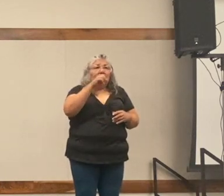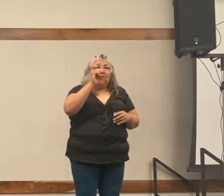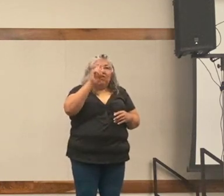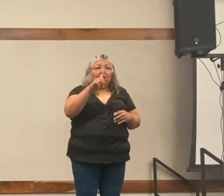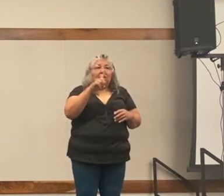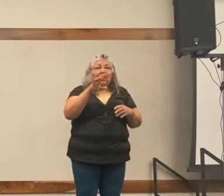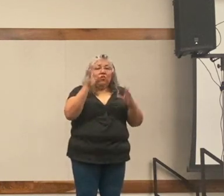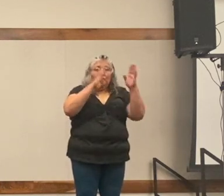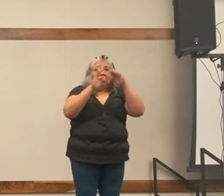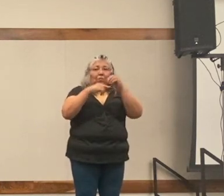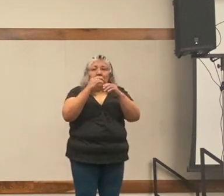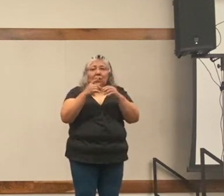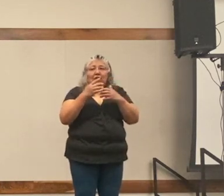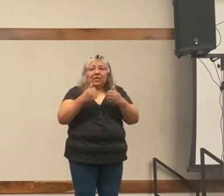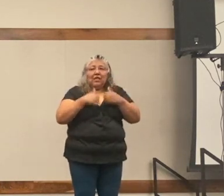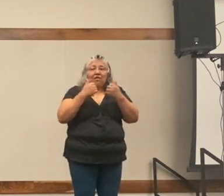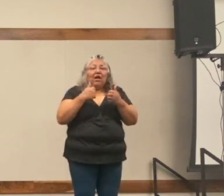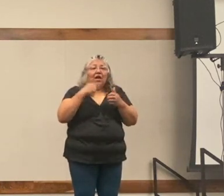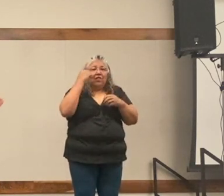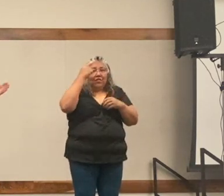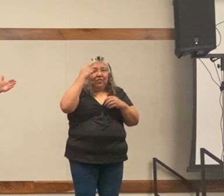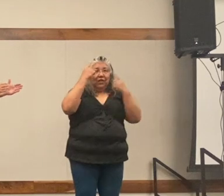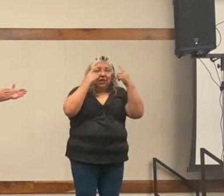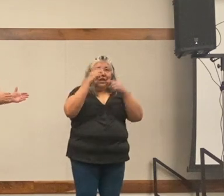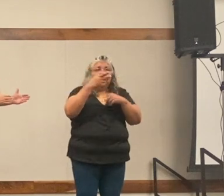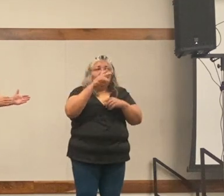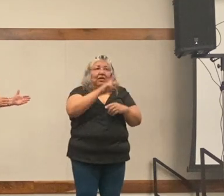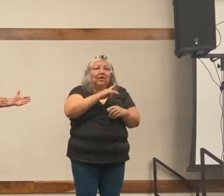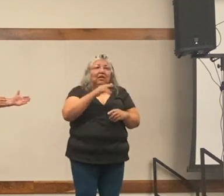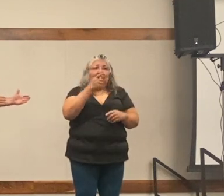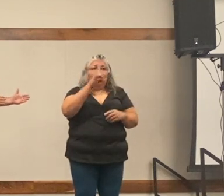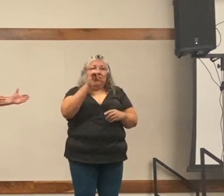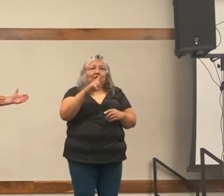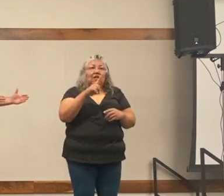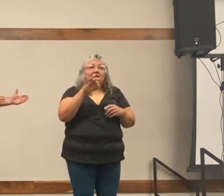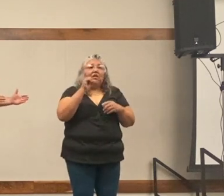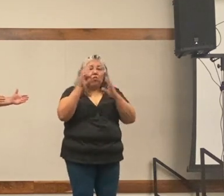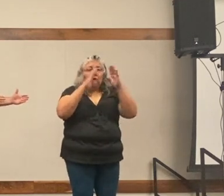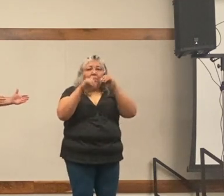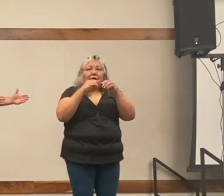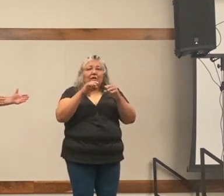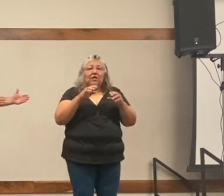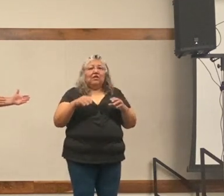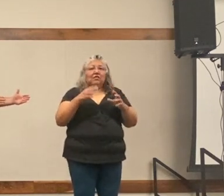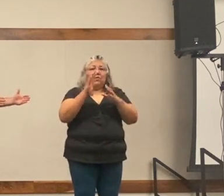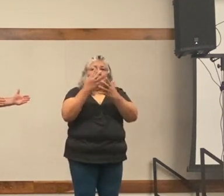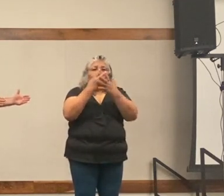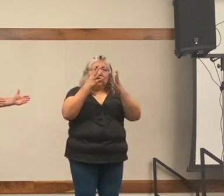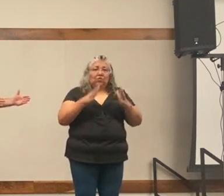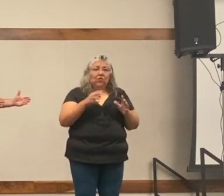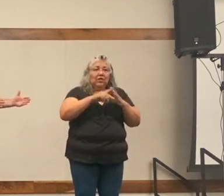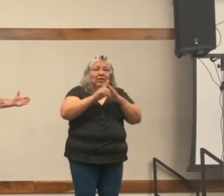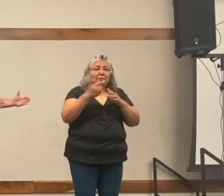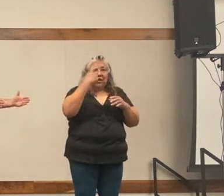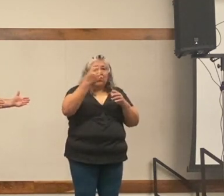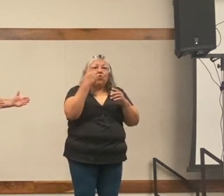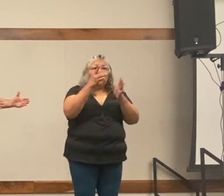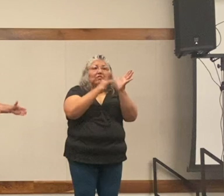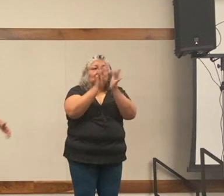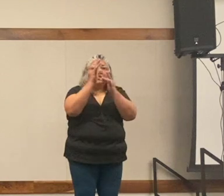worried about his life. I think King Herod is worried about his prisoner escaping because he's one of Jesus'